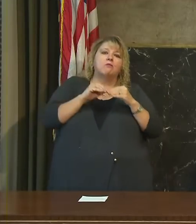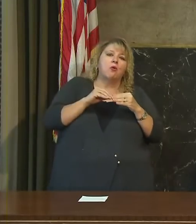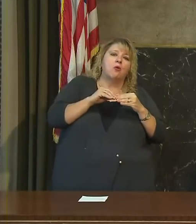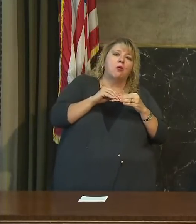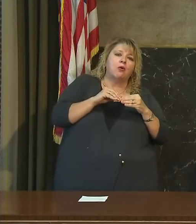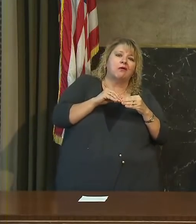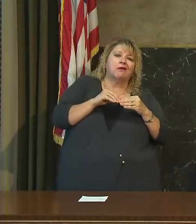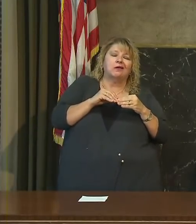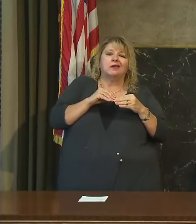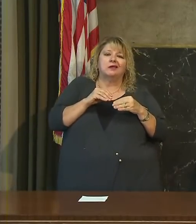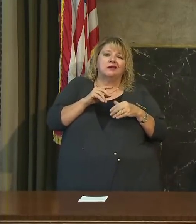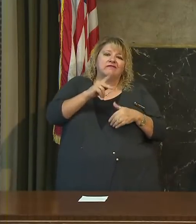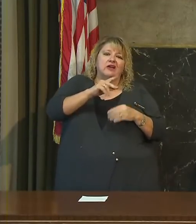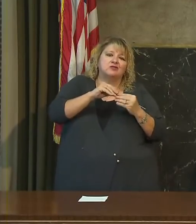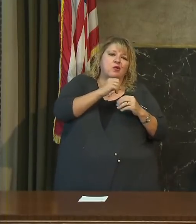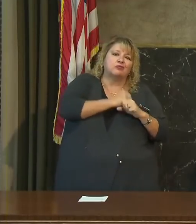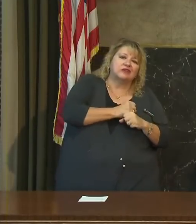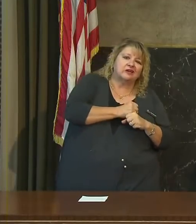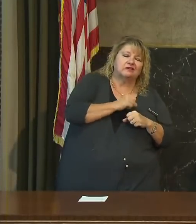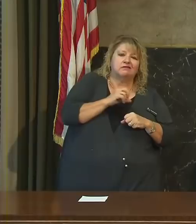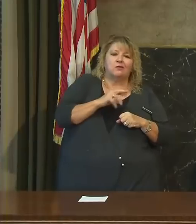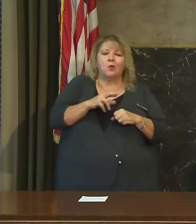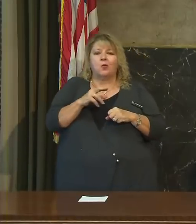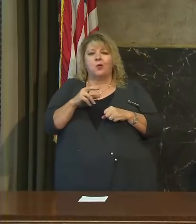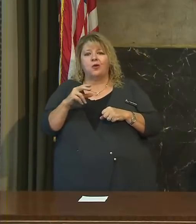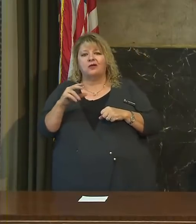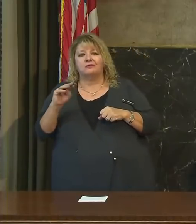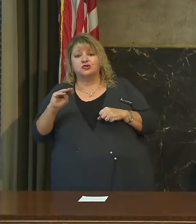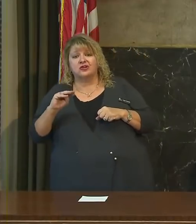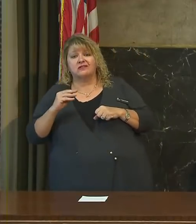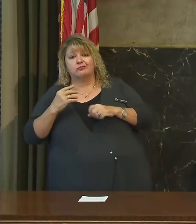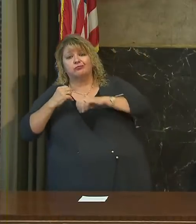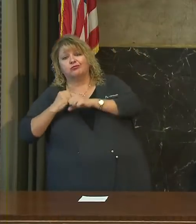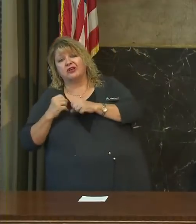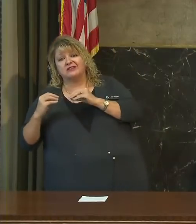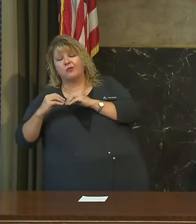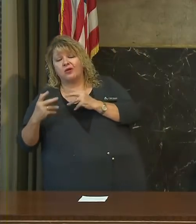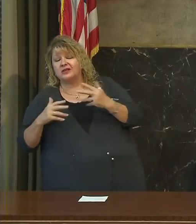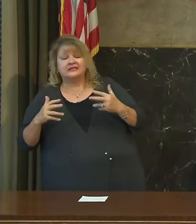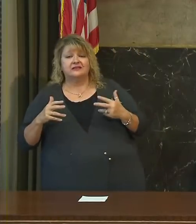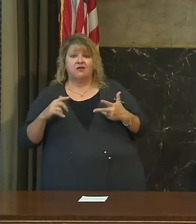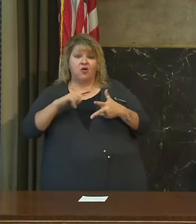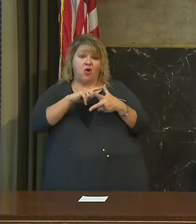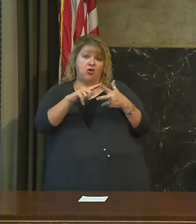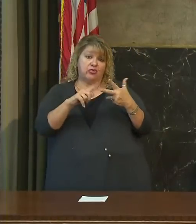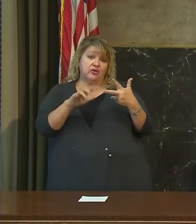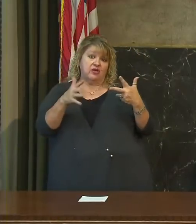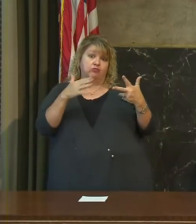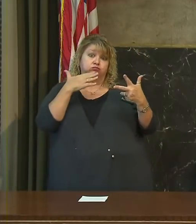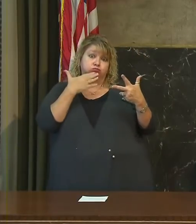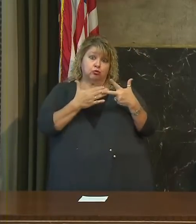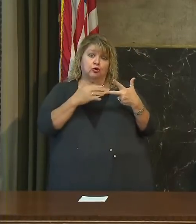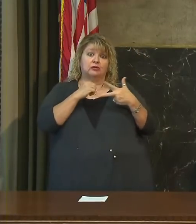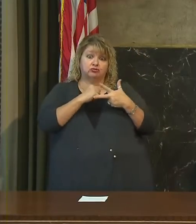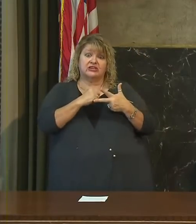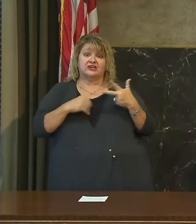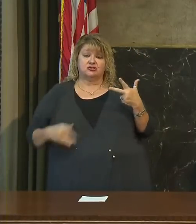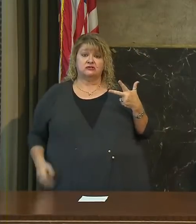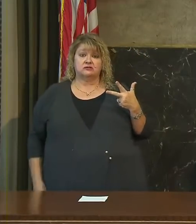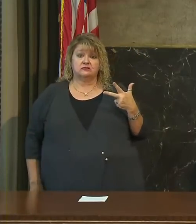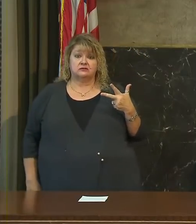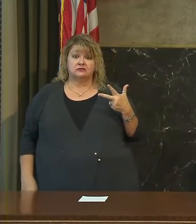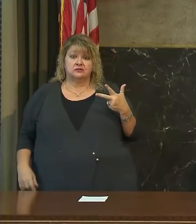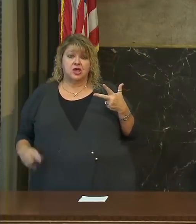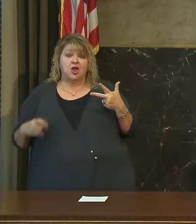more protective or not. The best data at hand is really all 3 of the vaccines provide pretty good protection. I mean, against